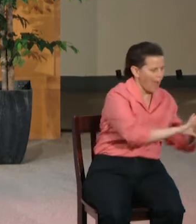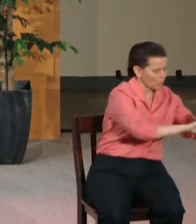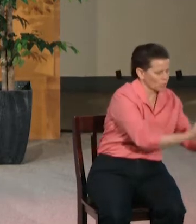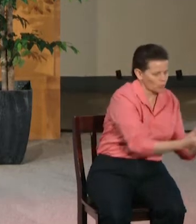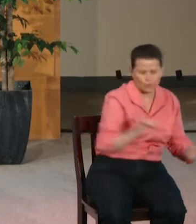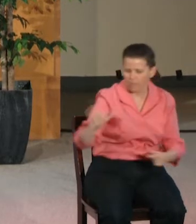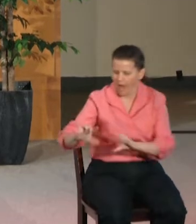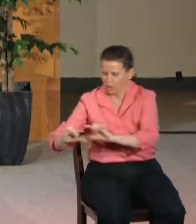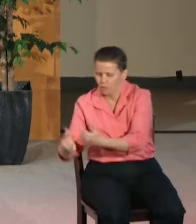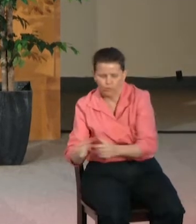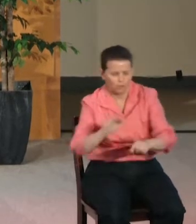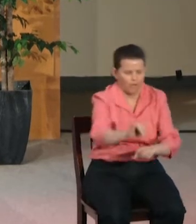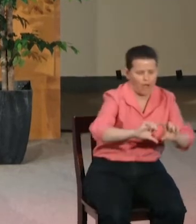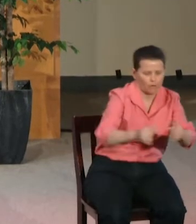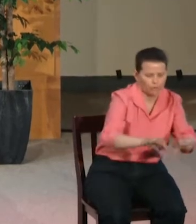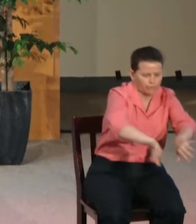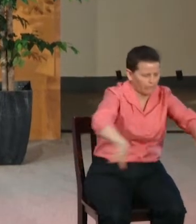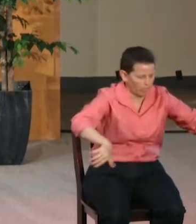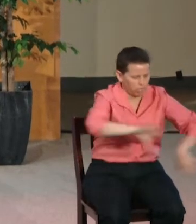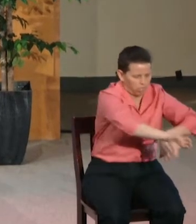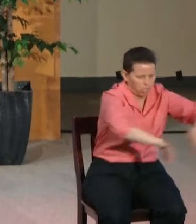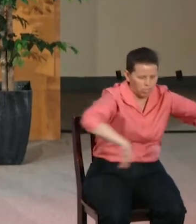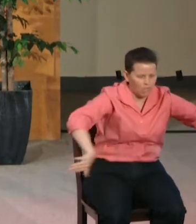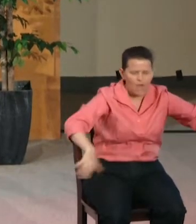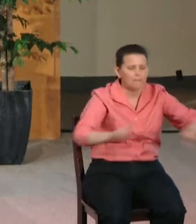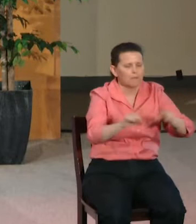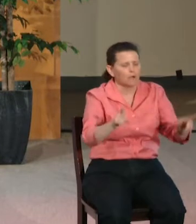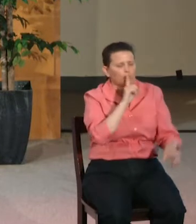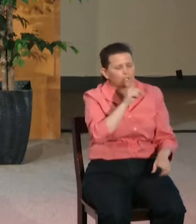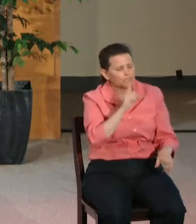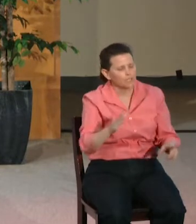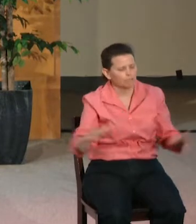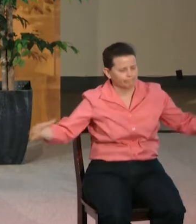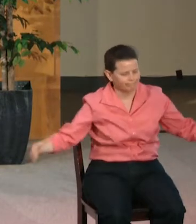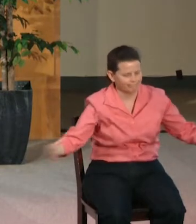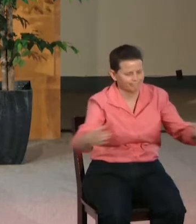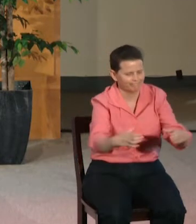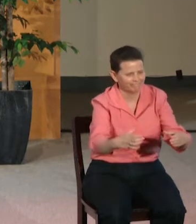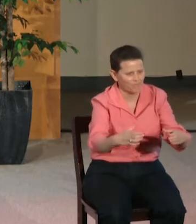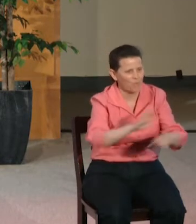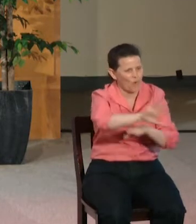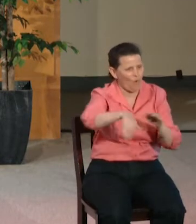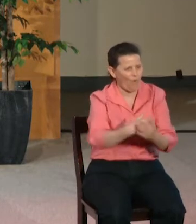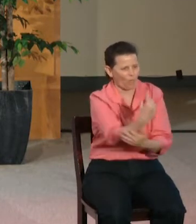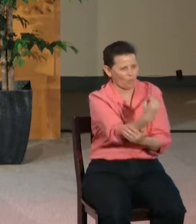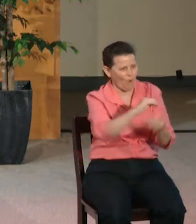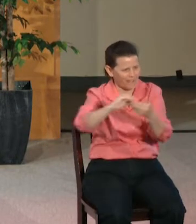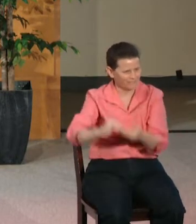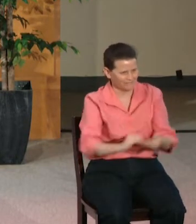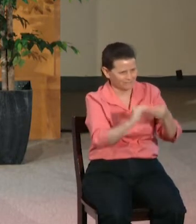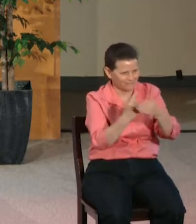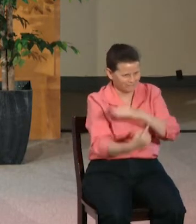an illusion. We are in the oneness. And I was reminded this week on a walk with Frank and Neil